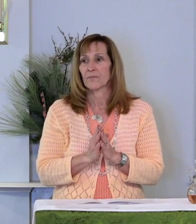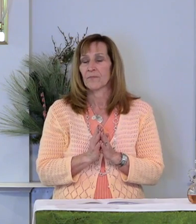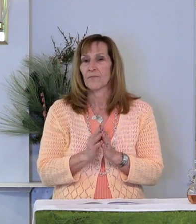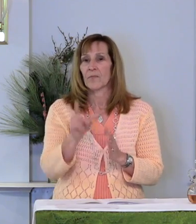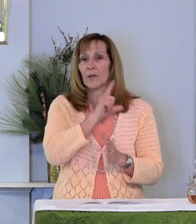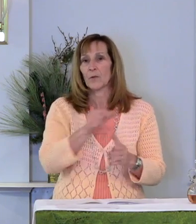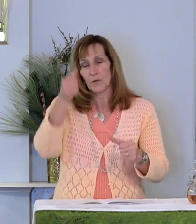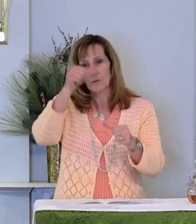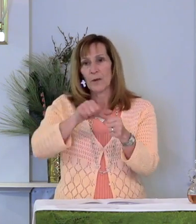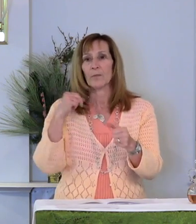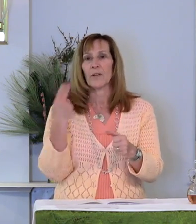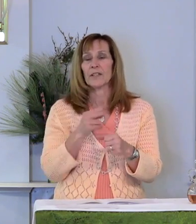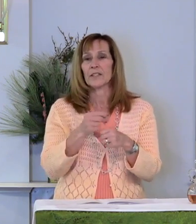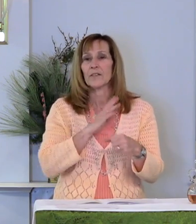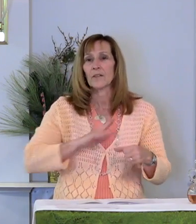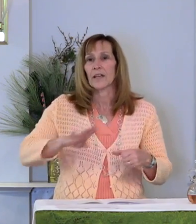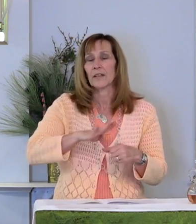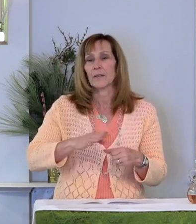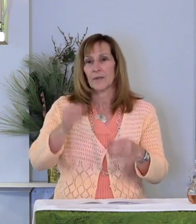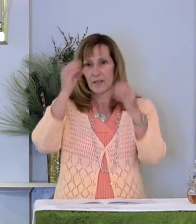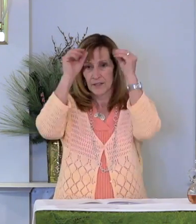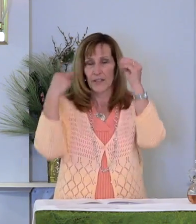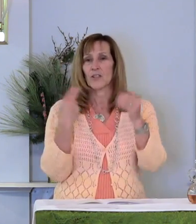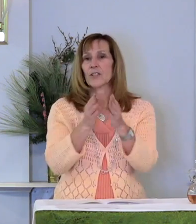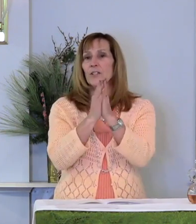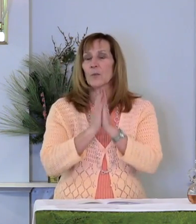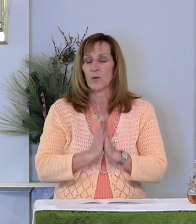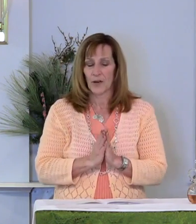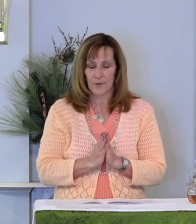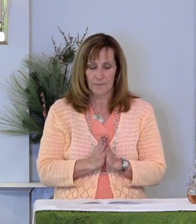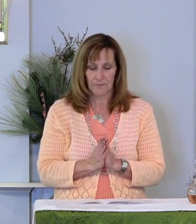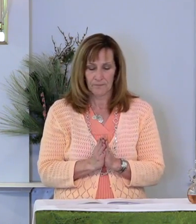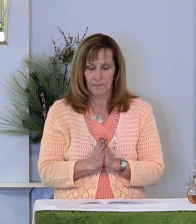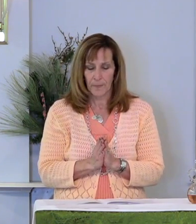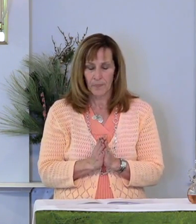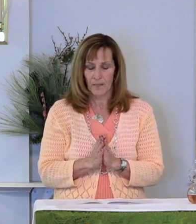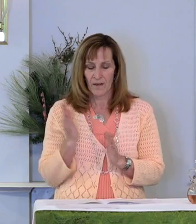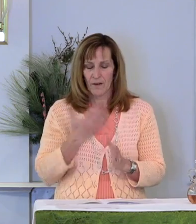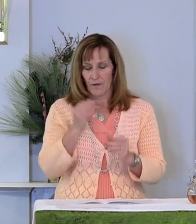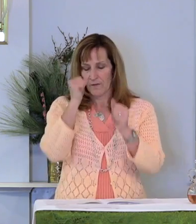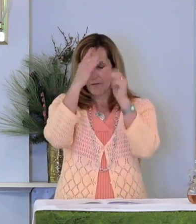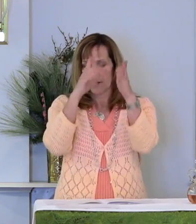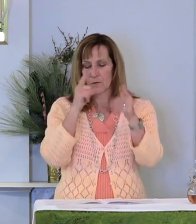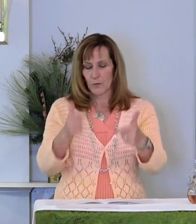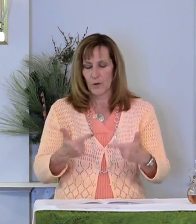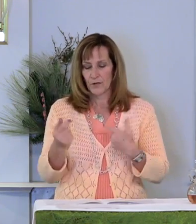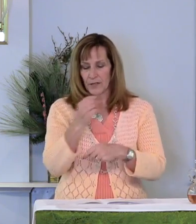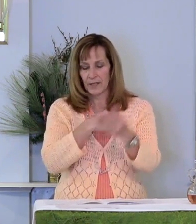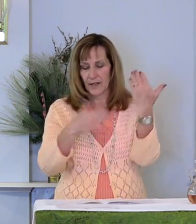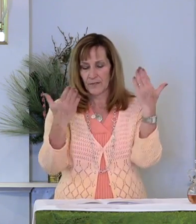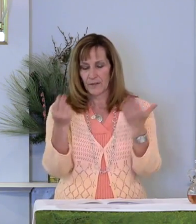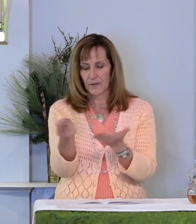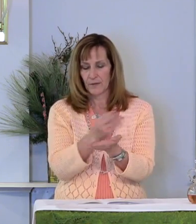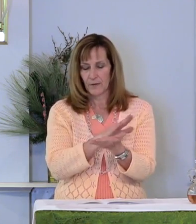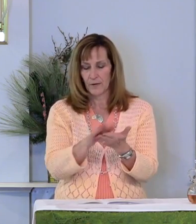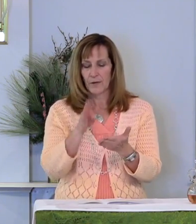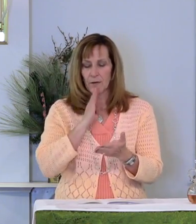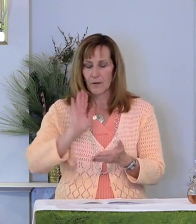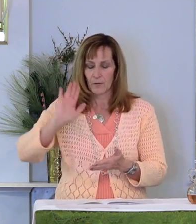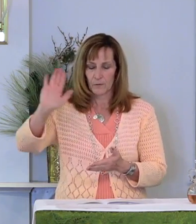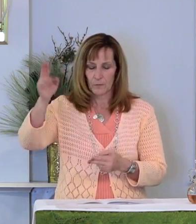Lord remember us in your kingdom and teach us to pray. Our Father who art in heaven